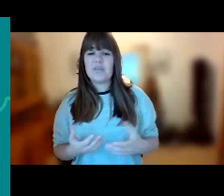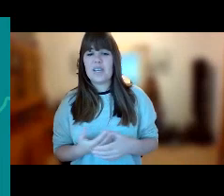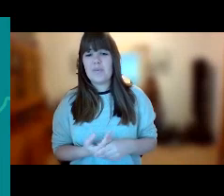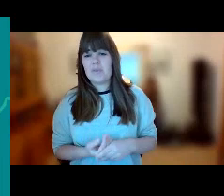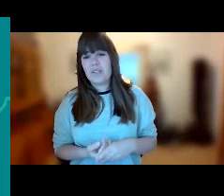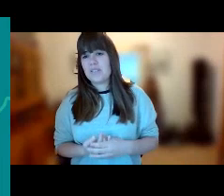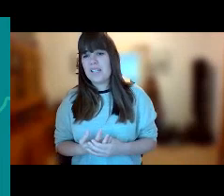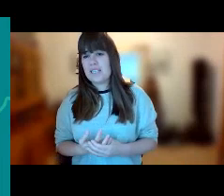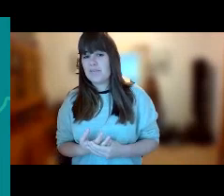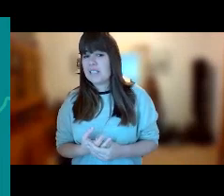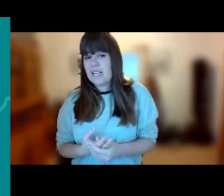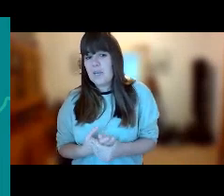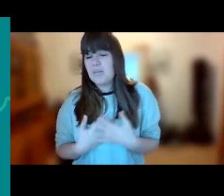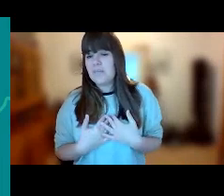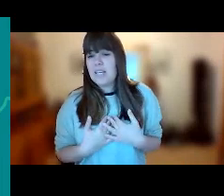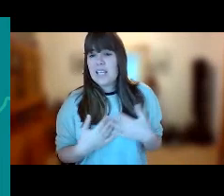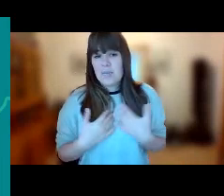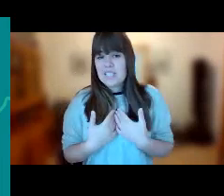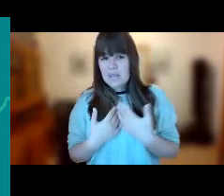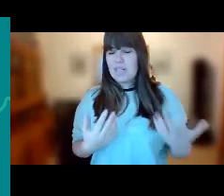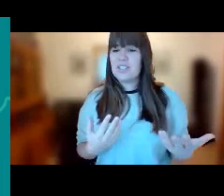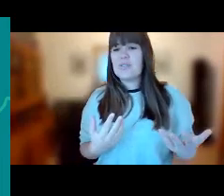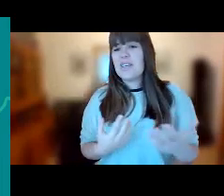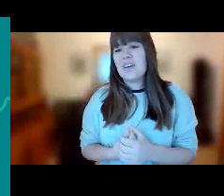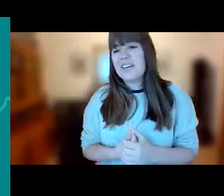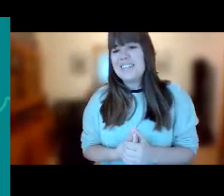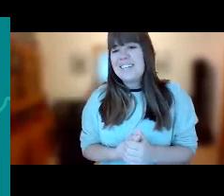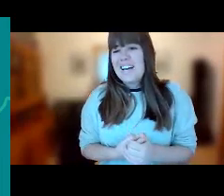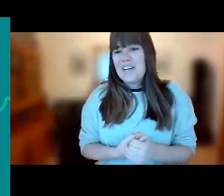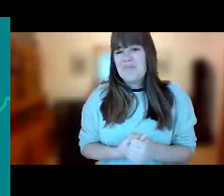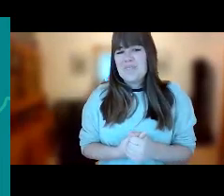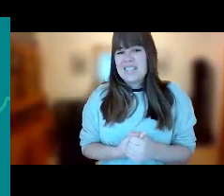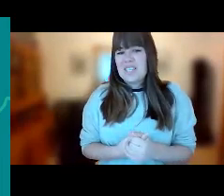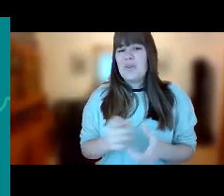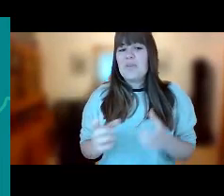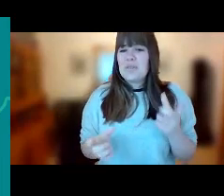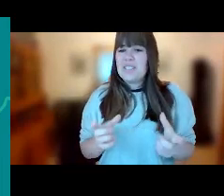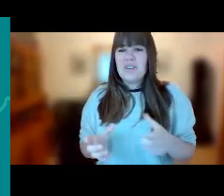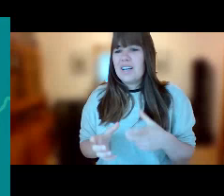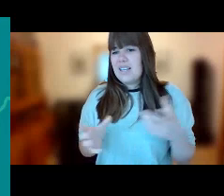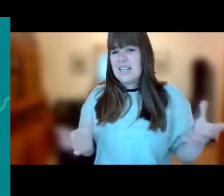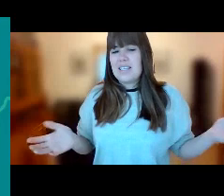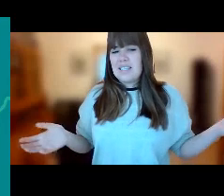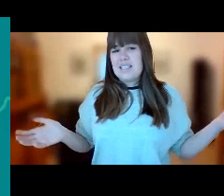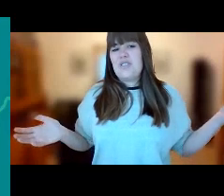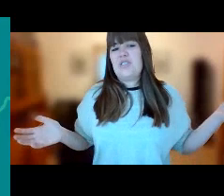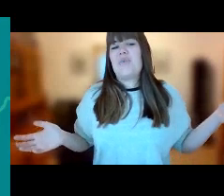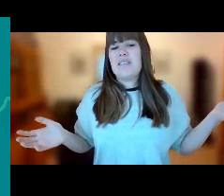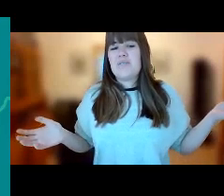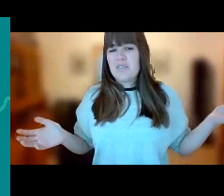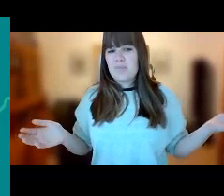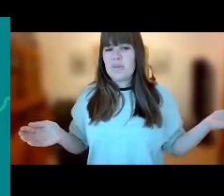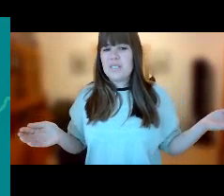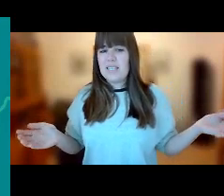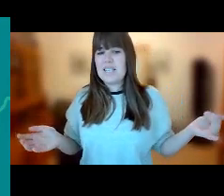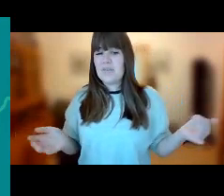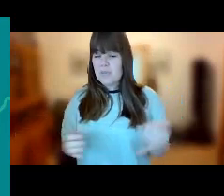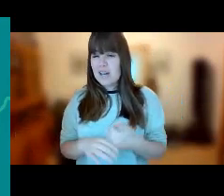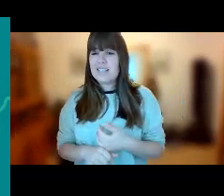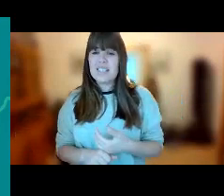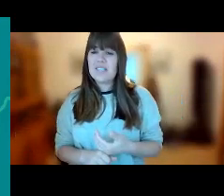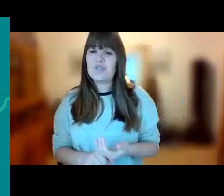we might still hear people use these because they might say, well, I do suffer. So we will still, and this is just where it's very important